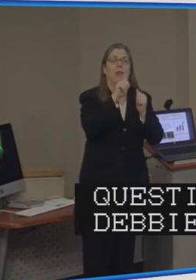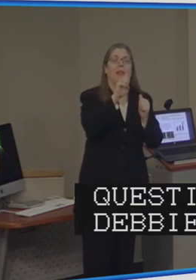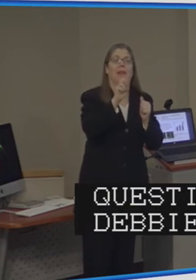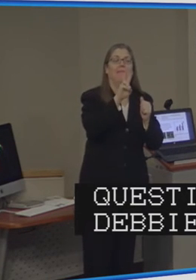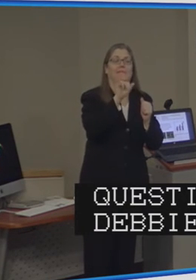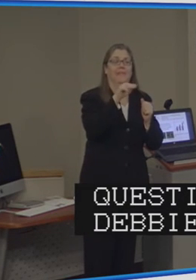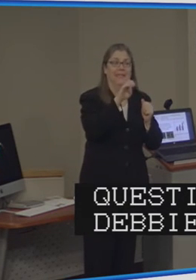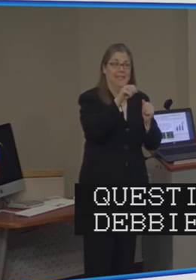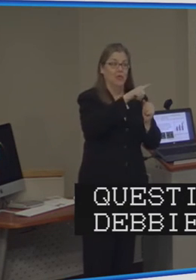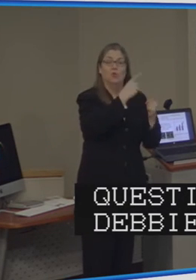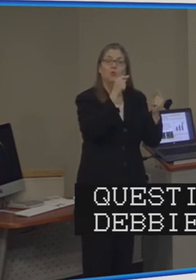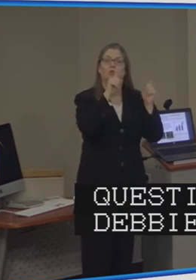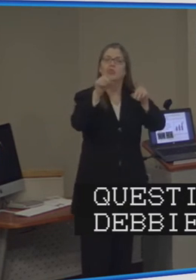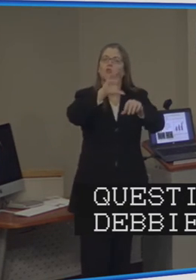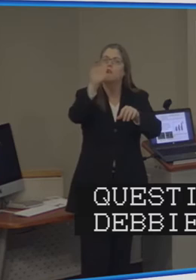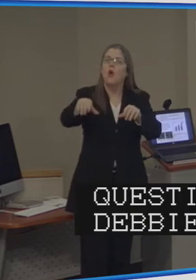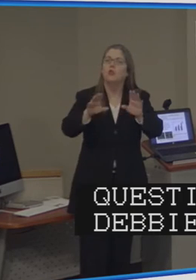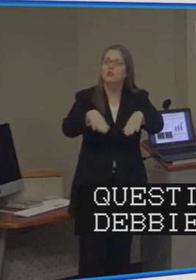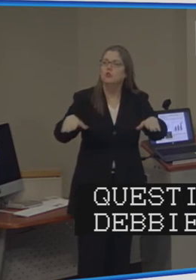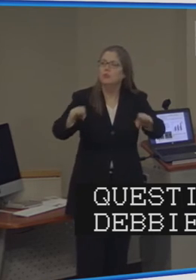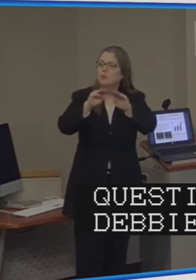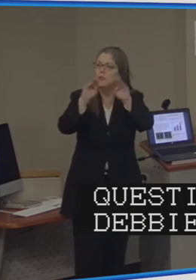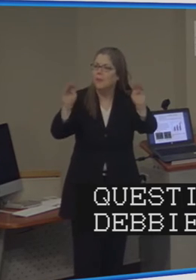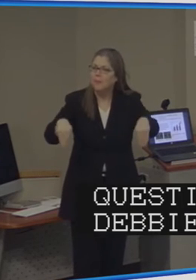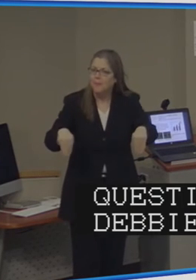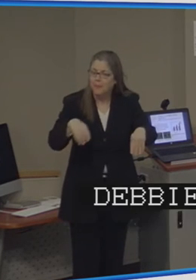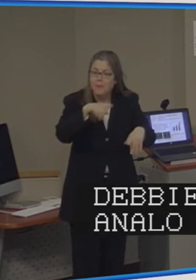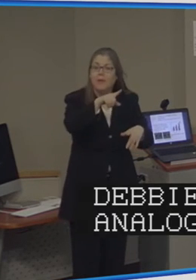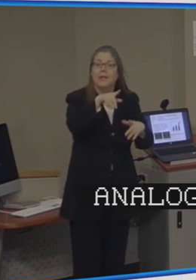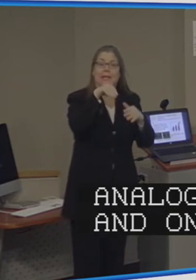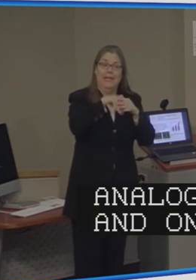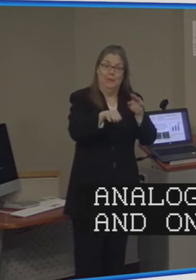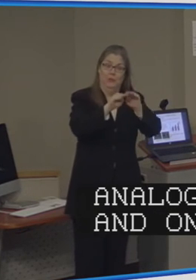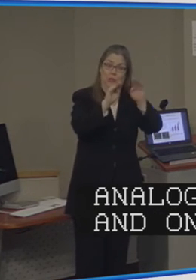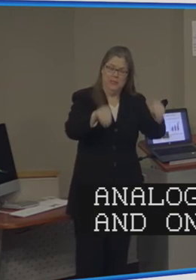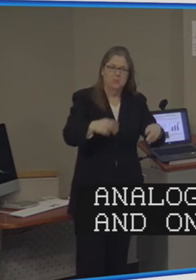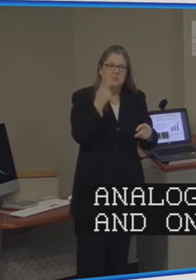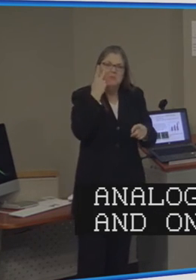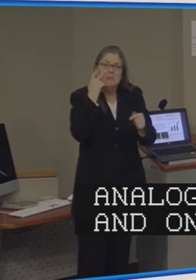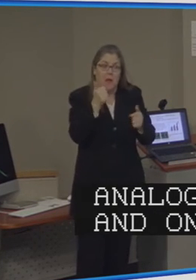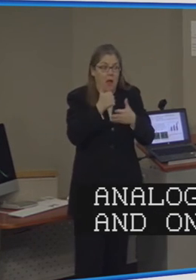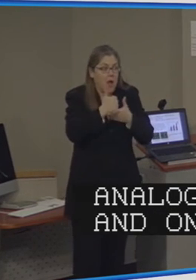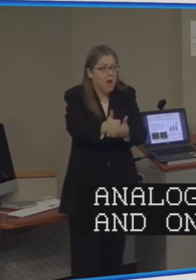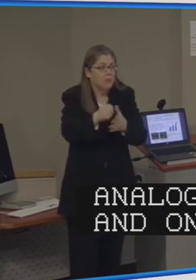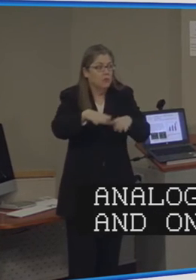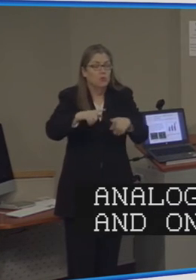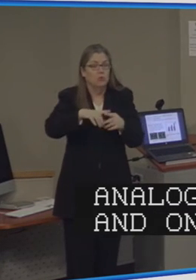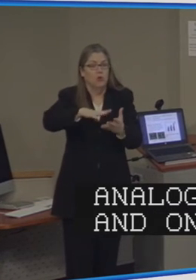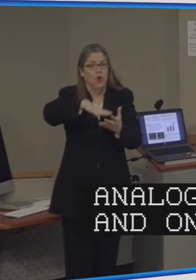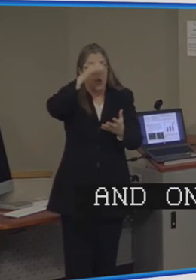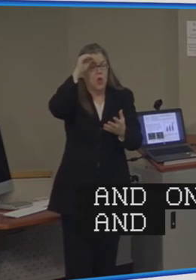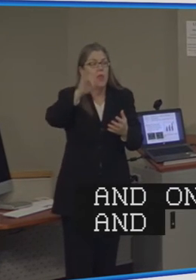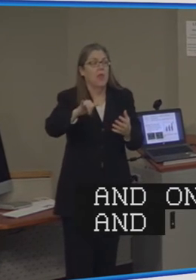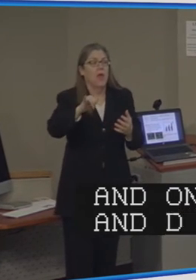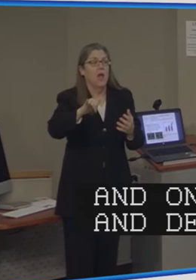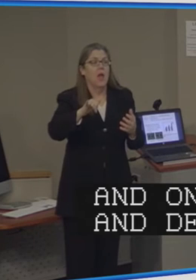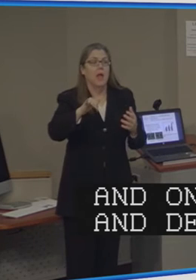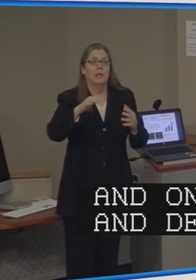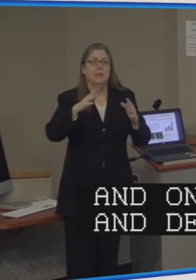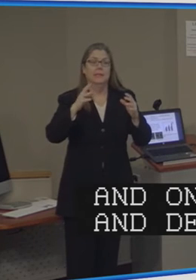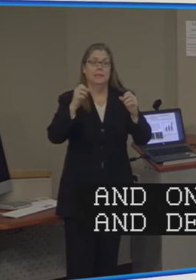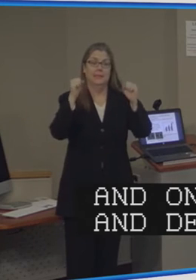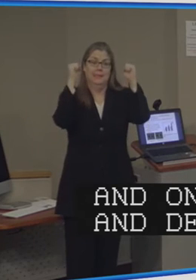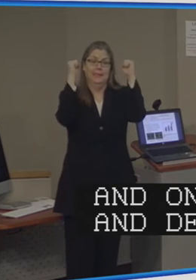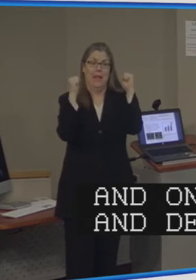Children's Museum is see if they can help children to learn the principle that a diagonal brace gives stability to